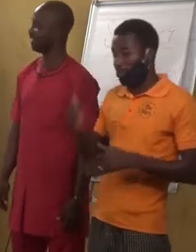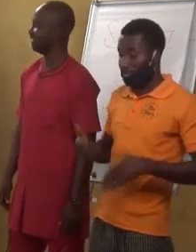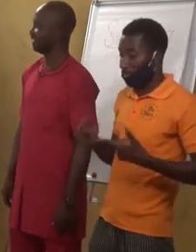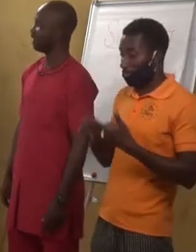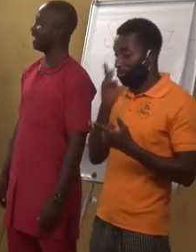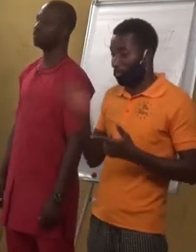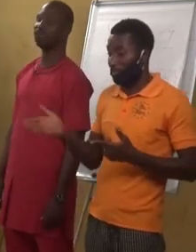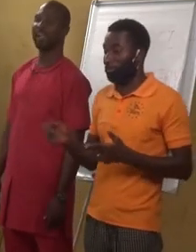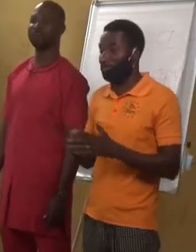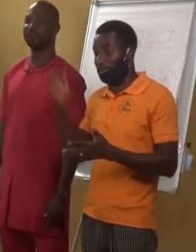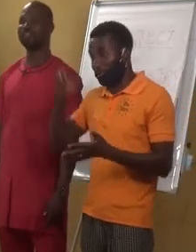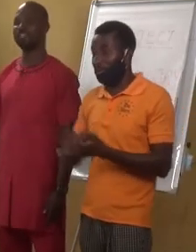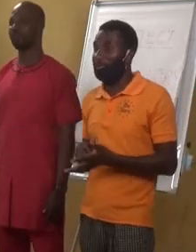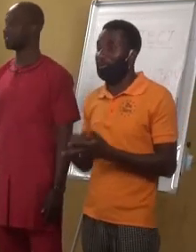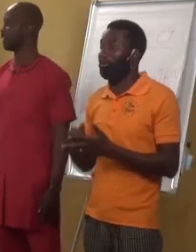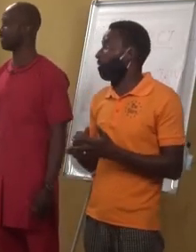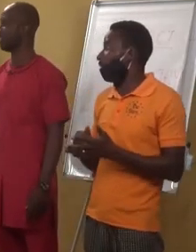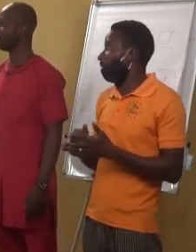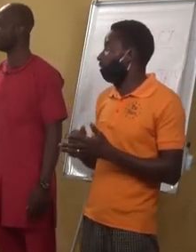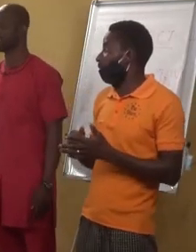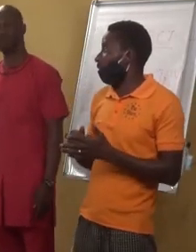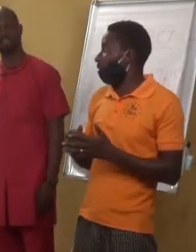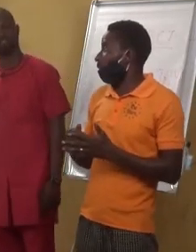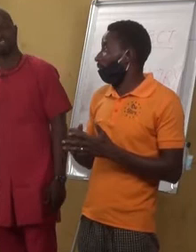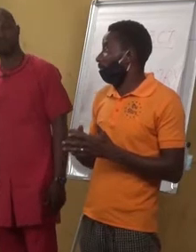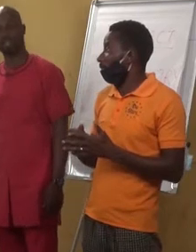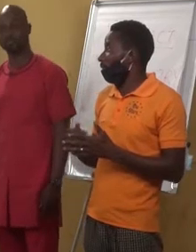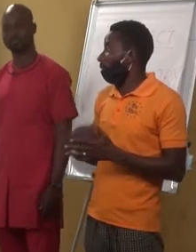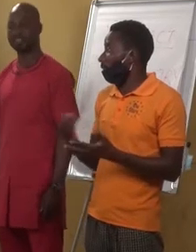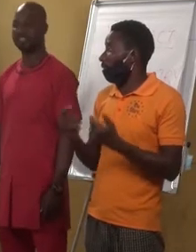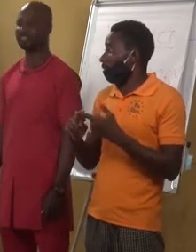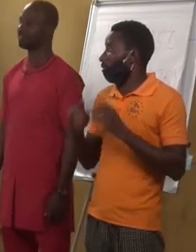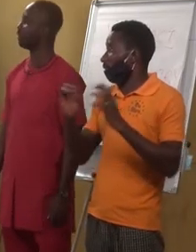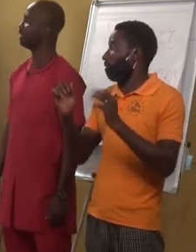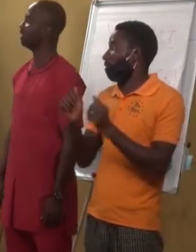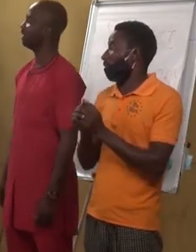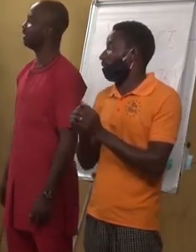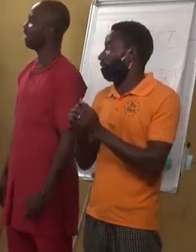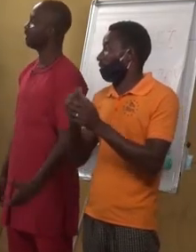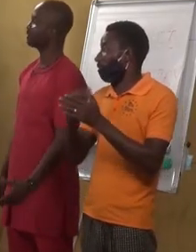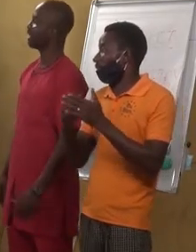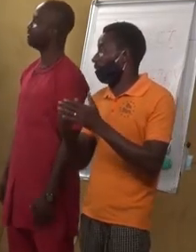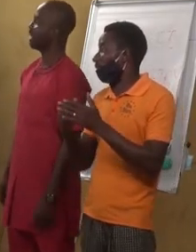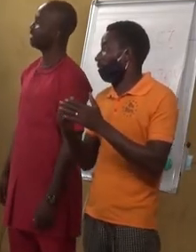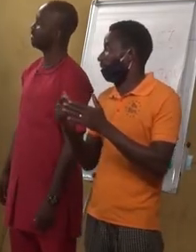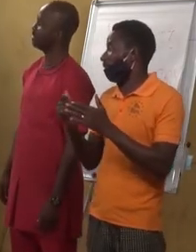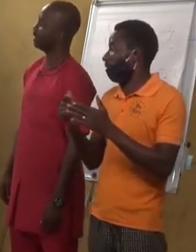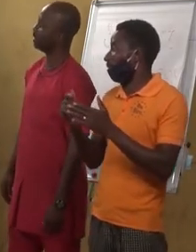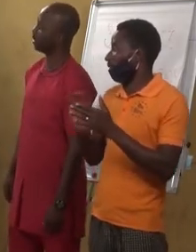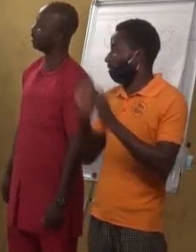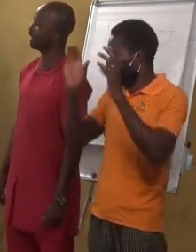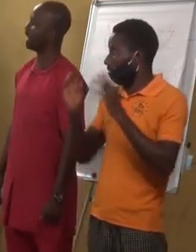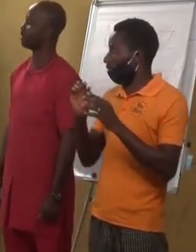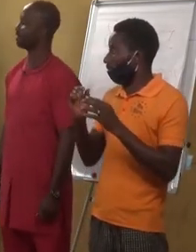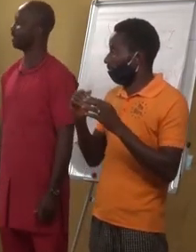again. I'd like to look at briefly what my colleague, Mr. Williams Ishaku, has presented this morning, and I will start by the